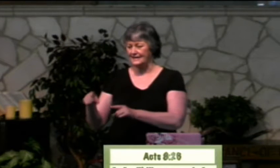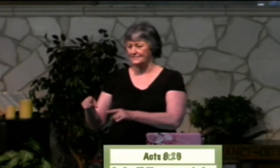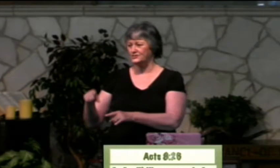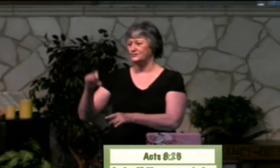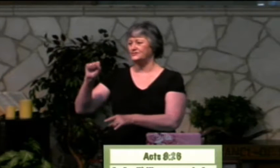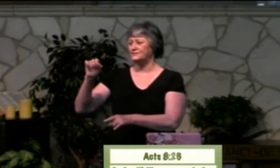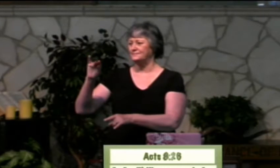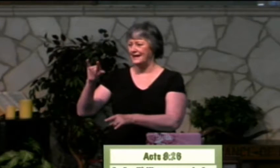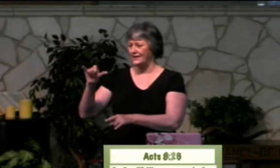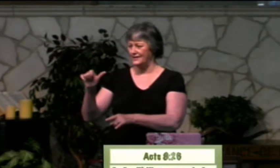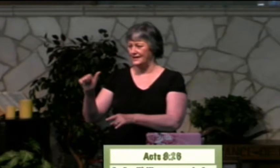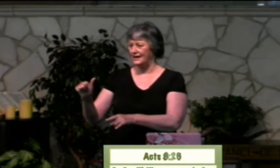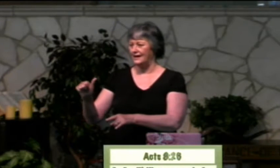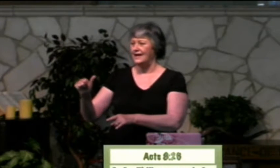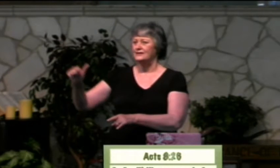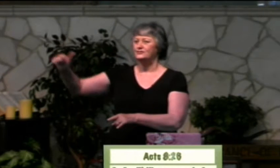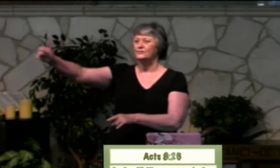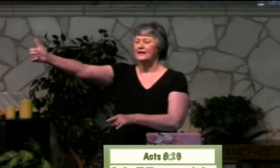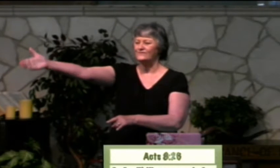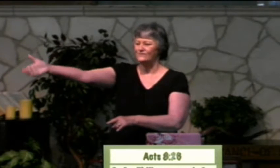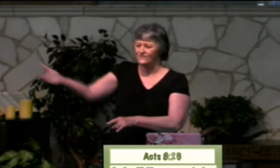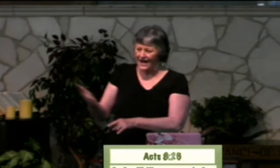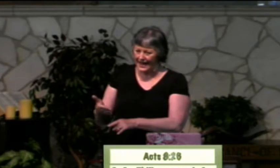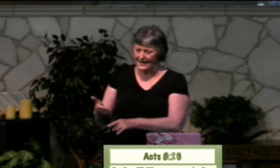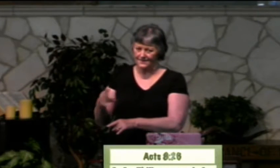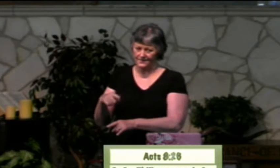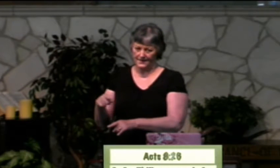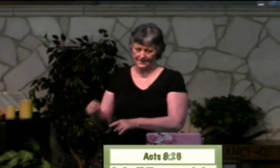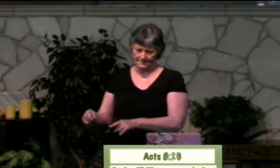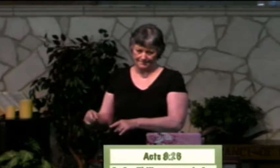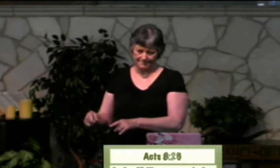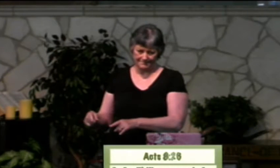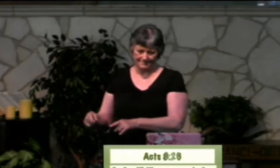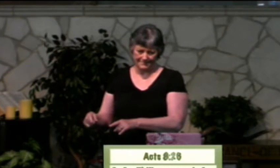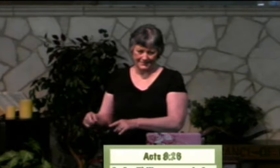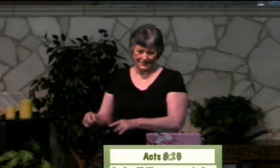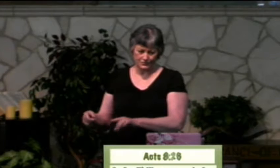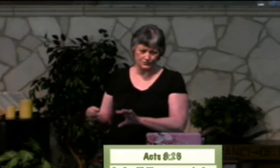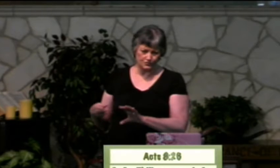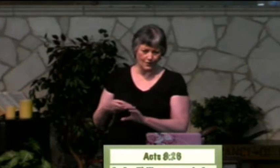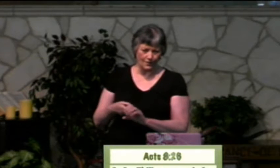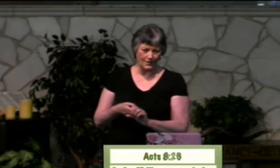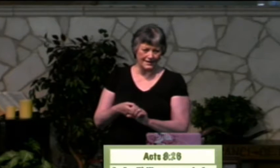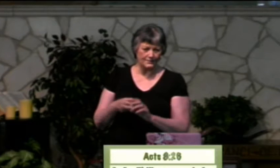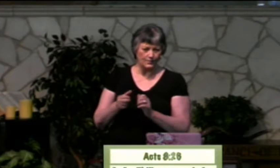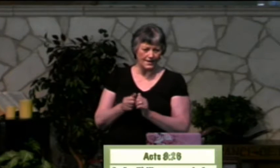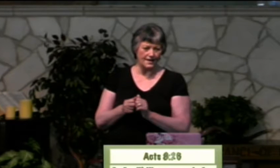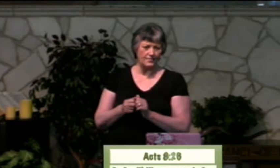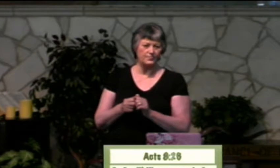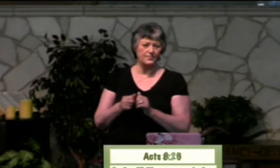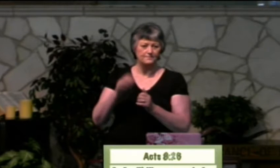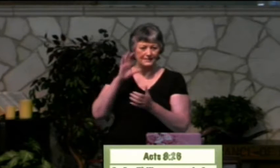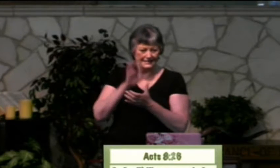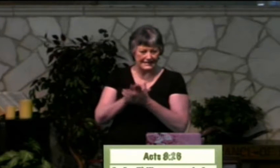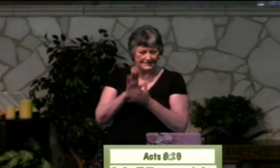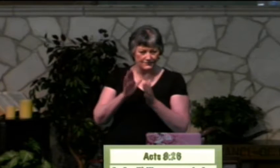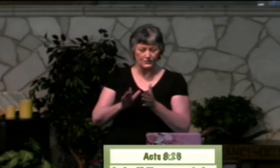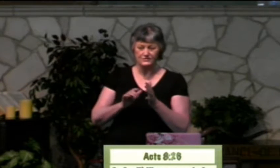to Samaria to invite them to join with the believers